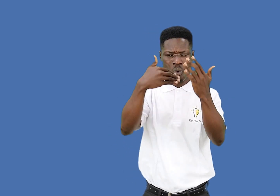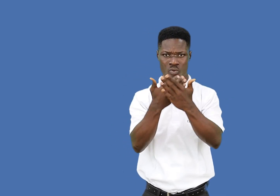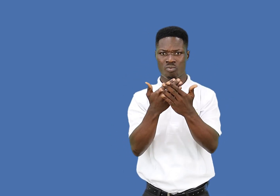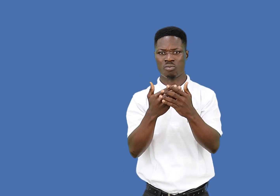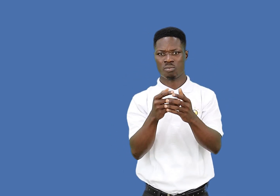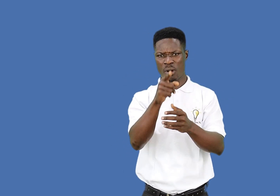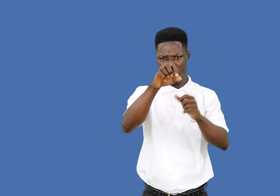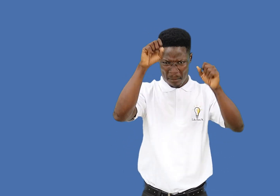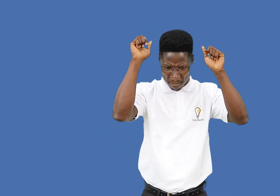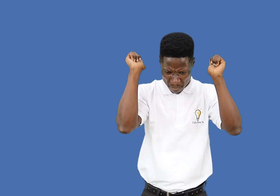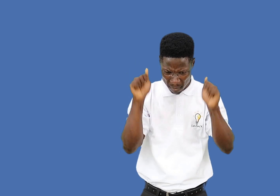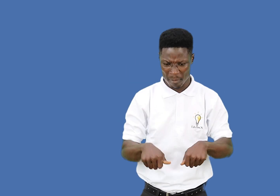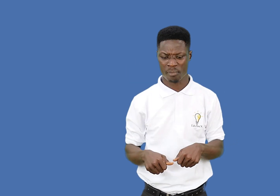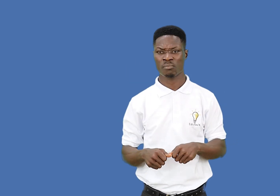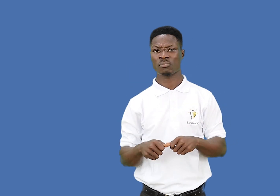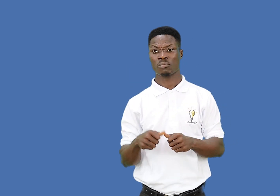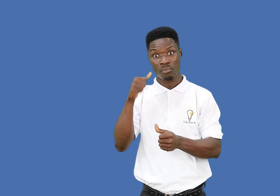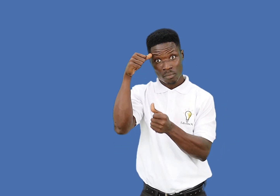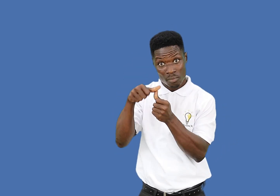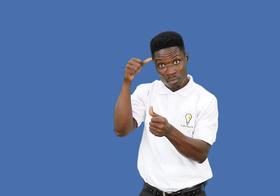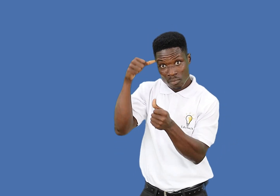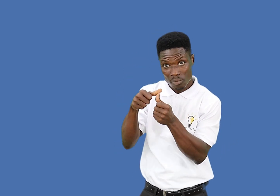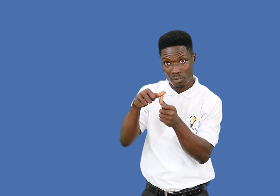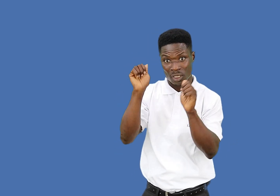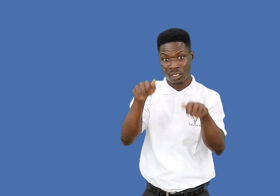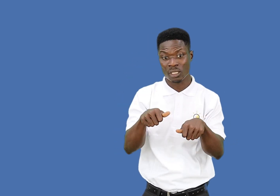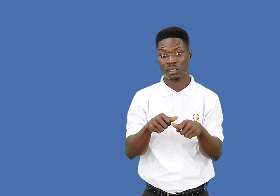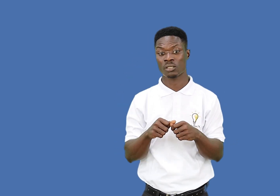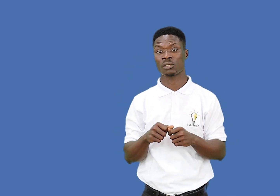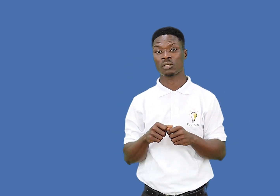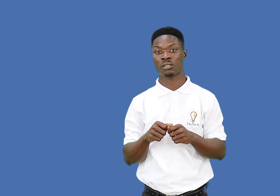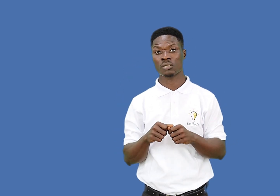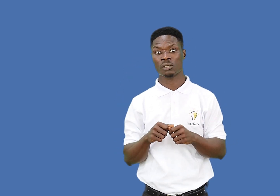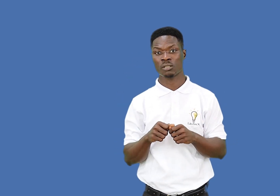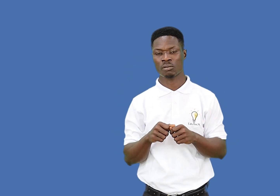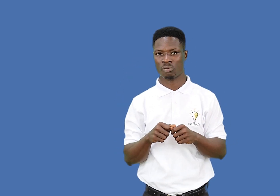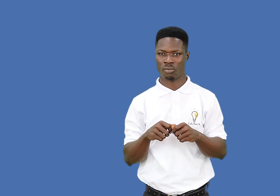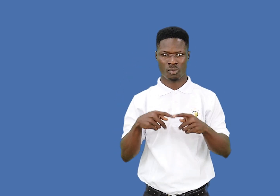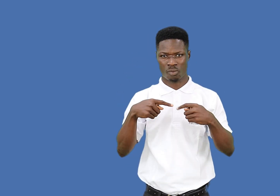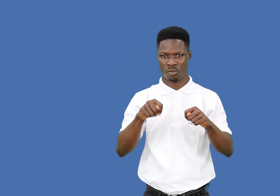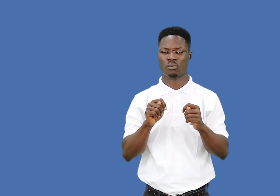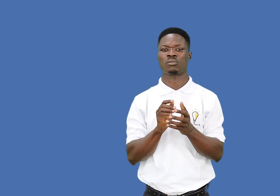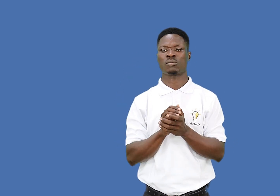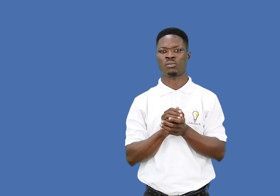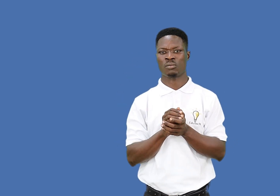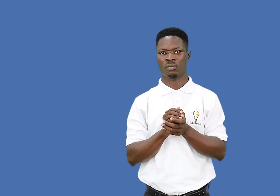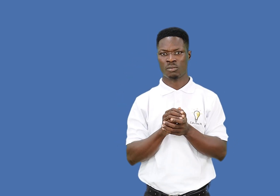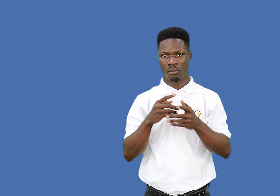We have many components at the back of the system unit. I know that you can